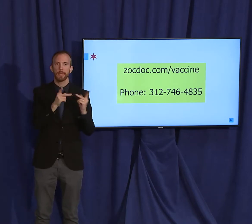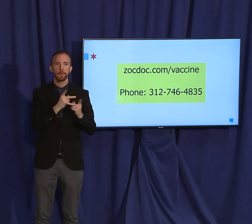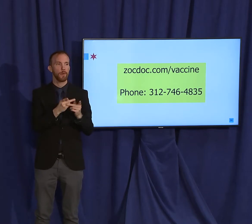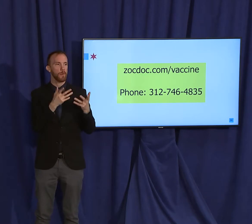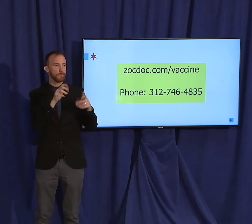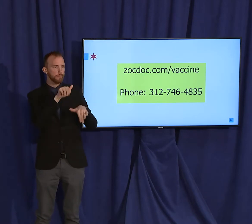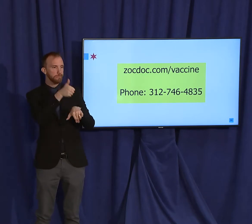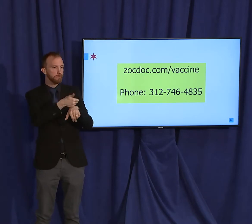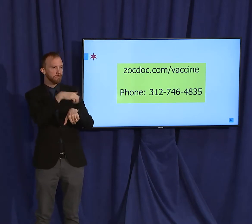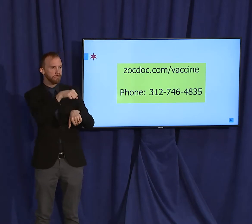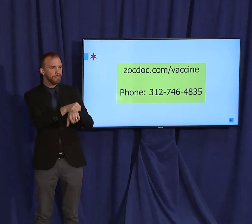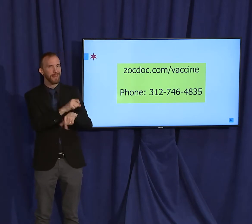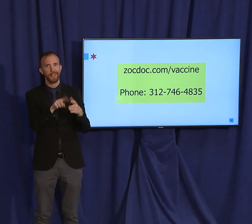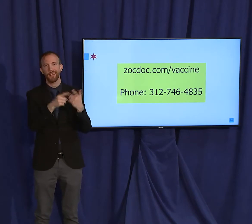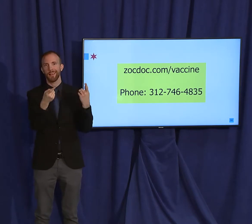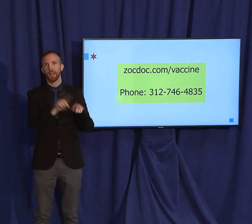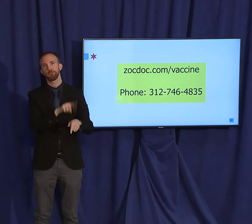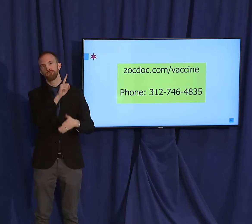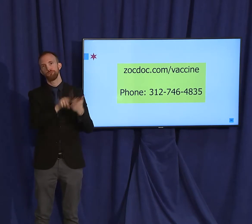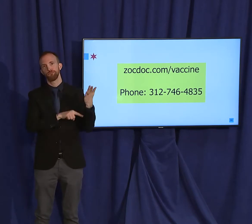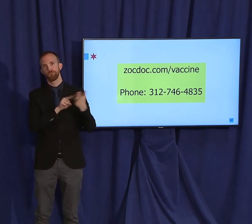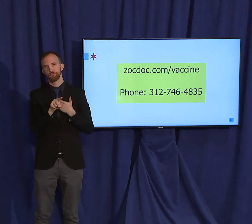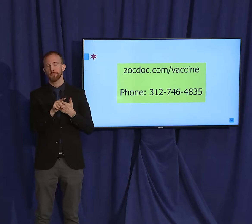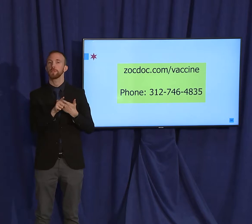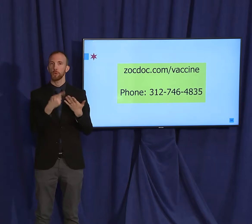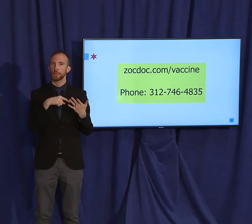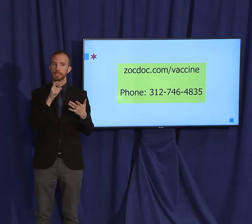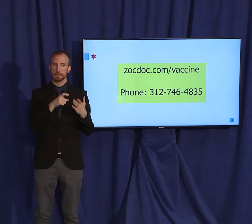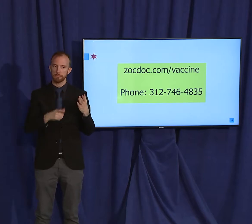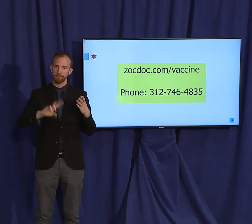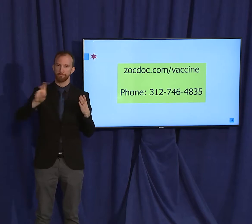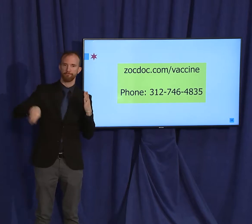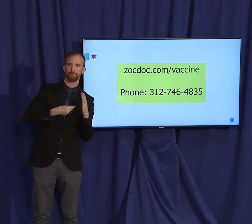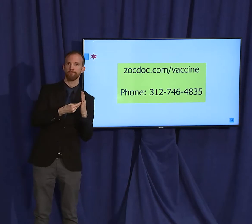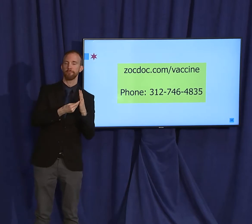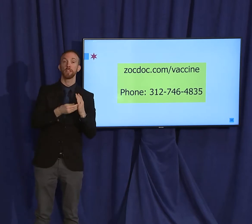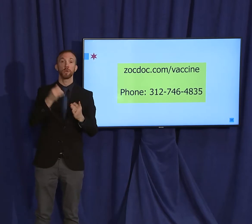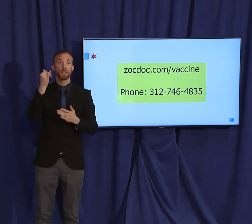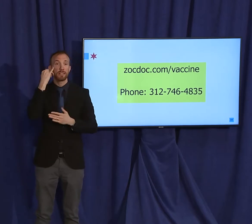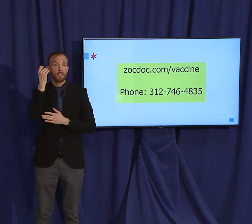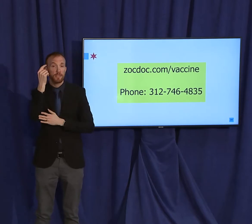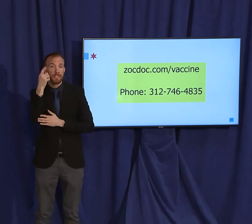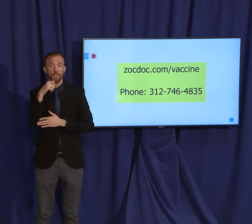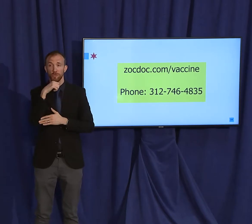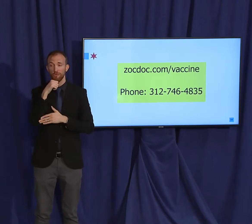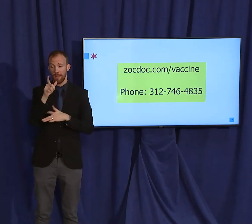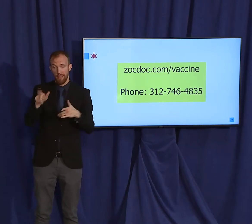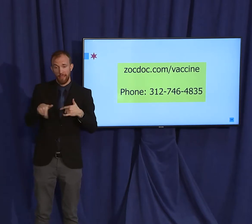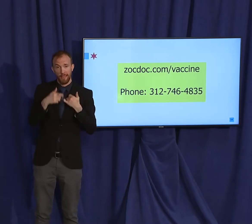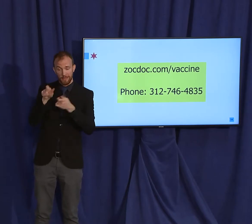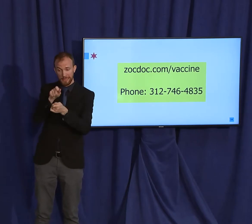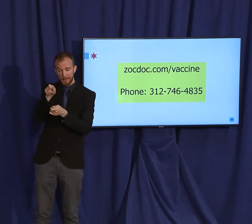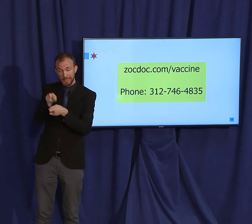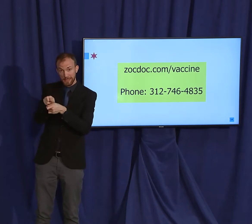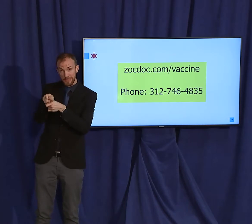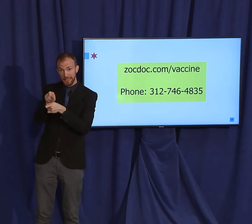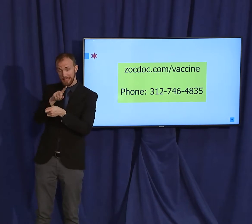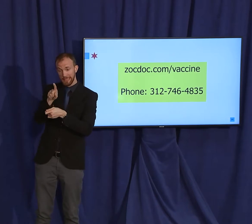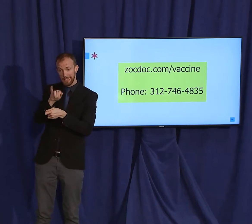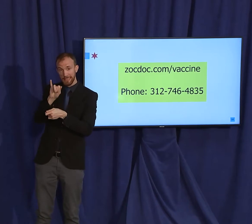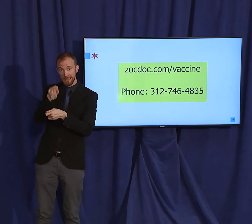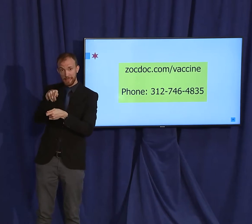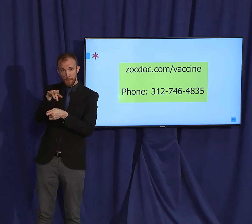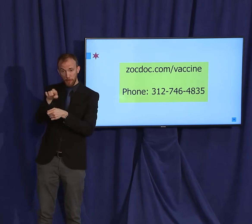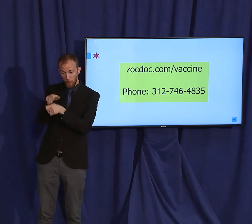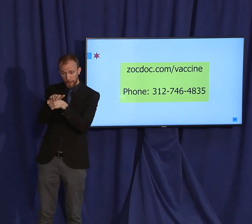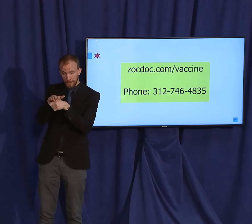there. But please, if you do not live in one of the prioritized zip codes, if you are not one of the groups, we've been working with some of the groups